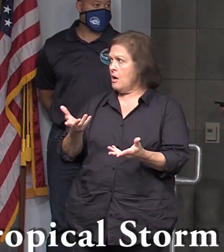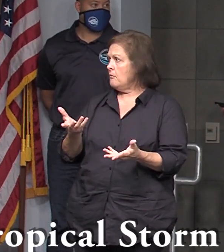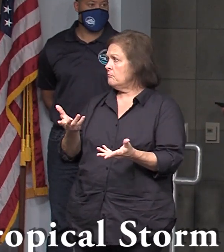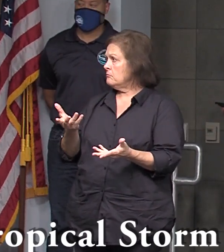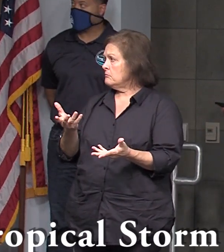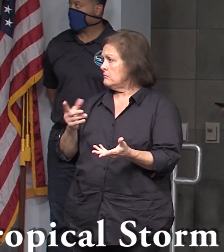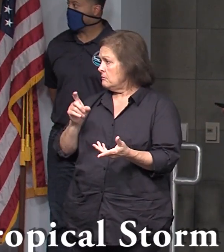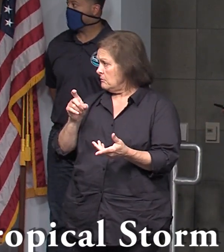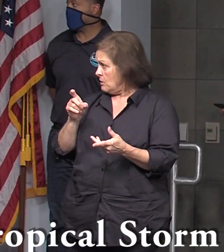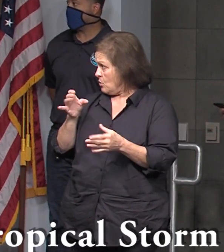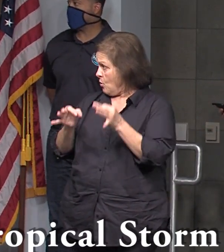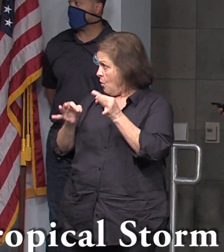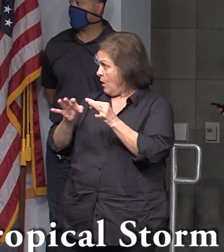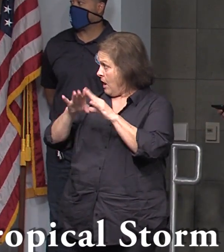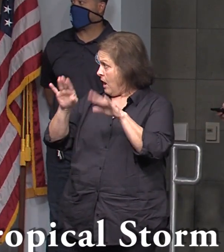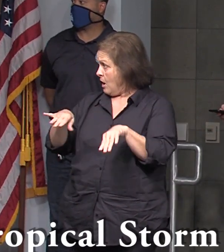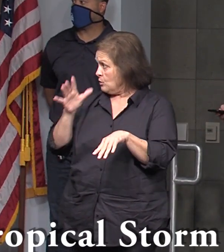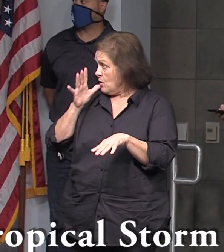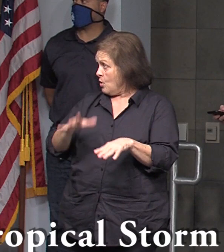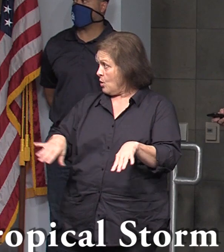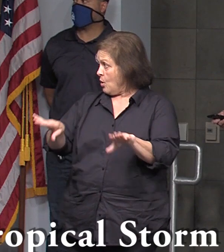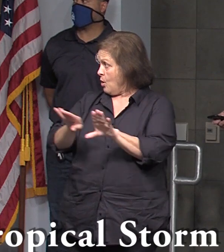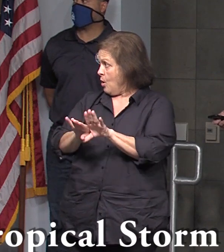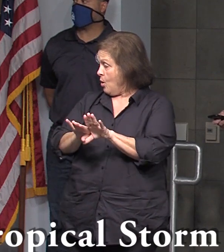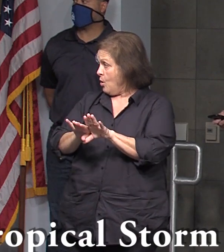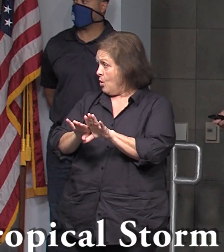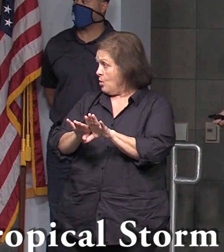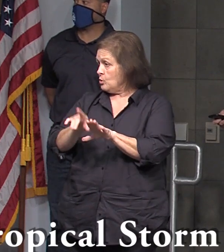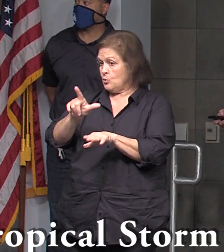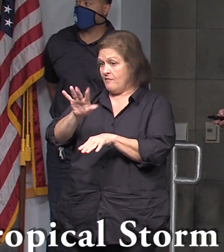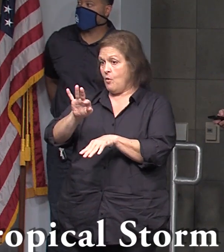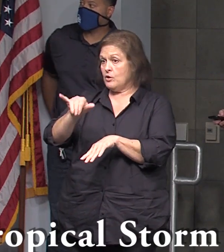Somebody just, do we know the courthouse? Steve, you mentioned that?